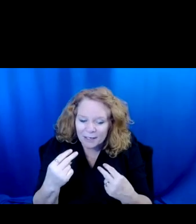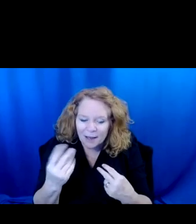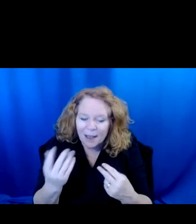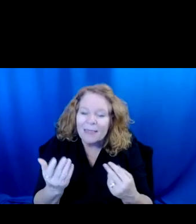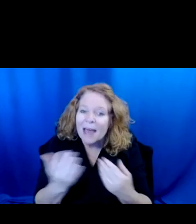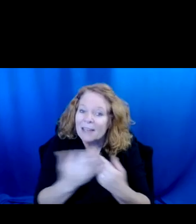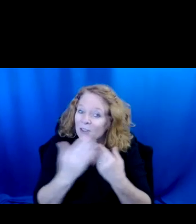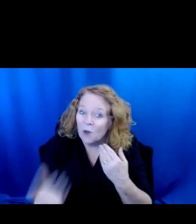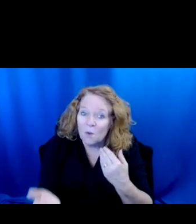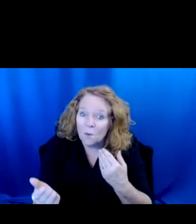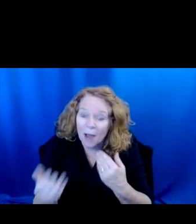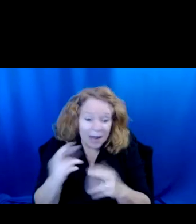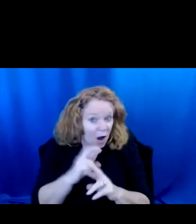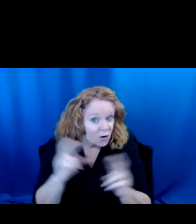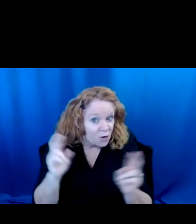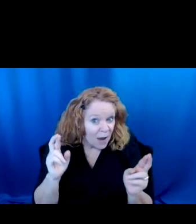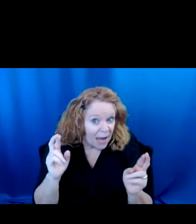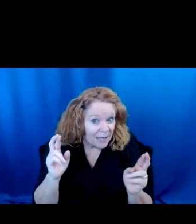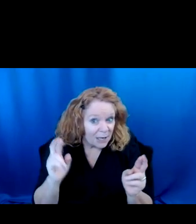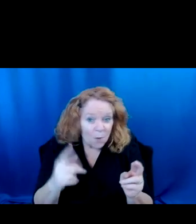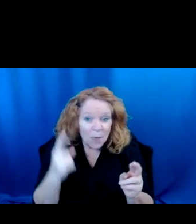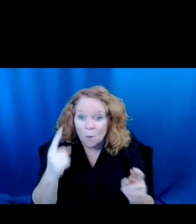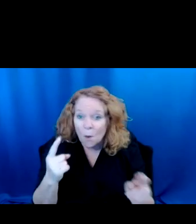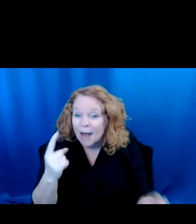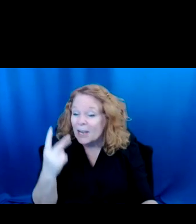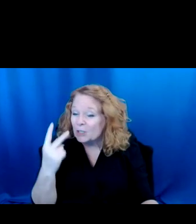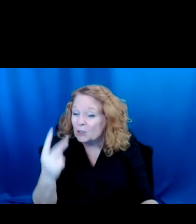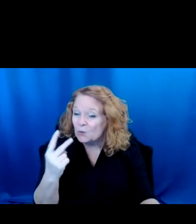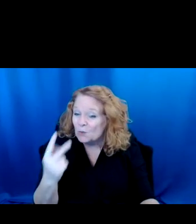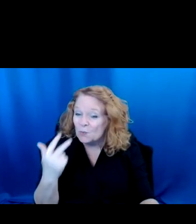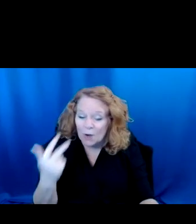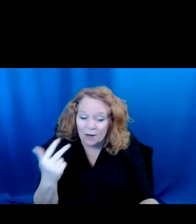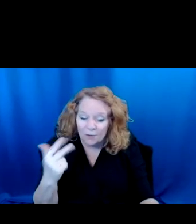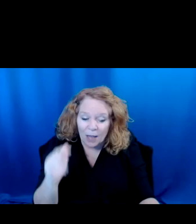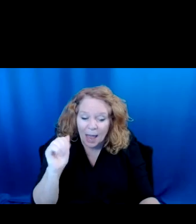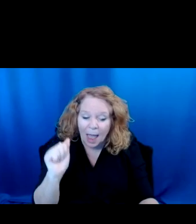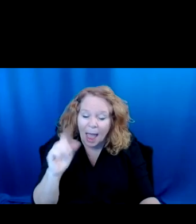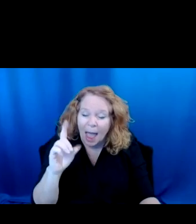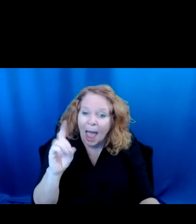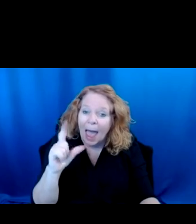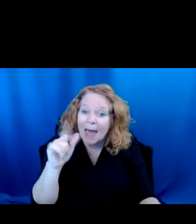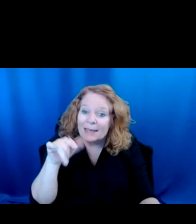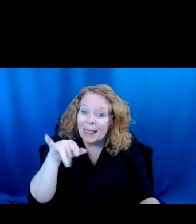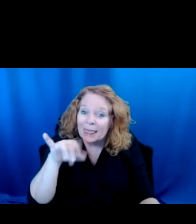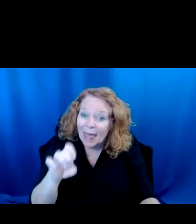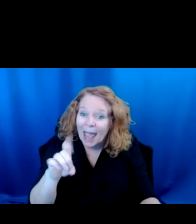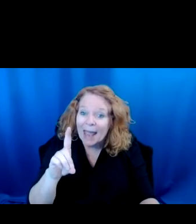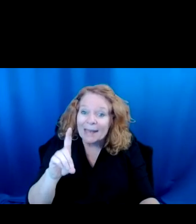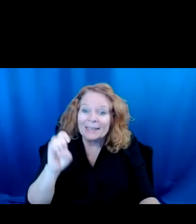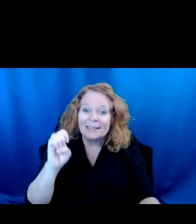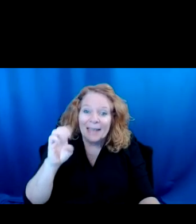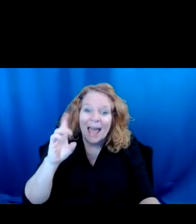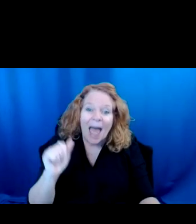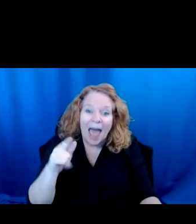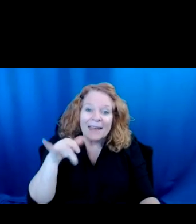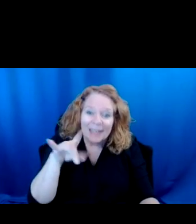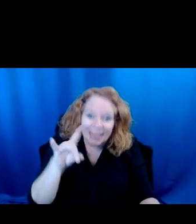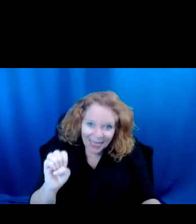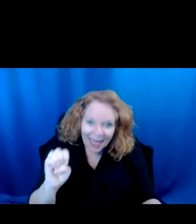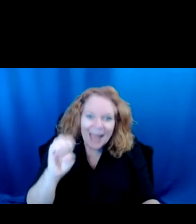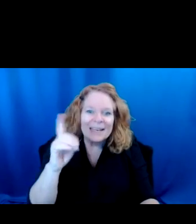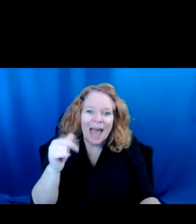it away, Adelaide. Are you ready? With a one and a two and a wonderful three. Adelaide,